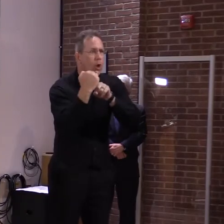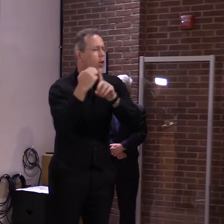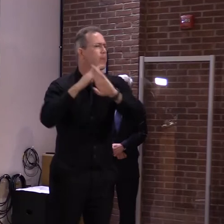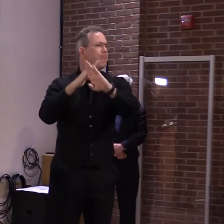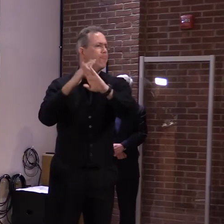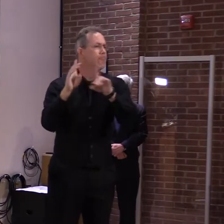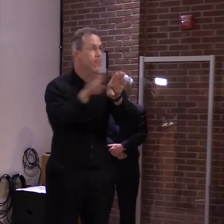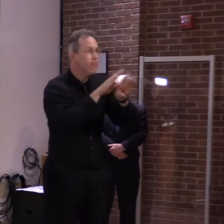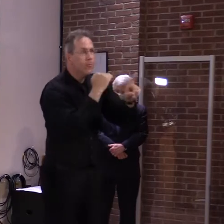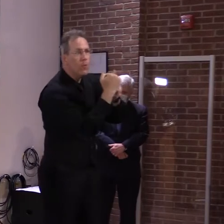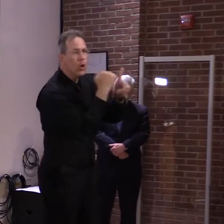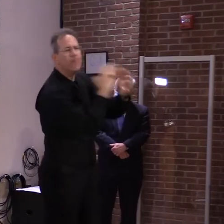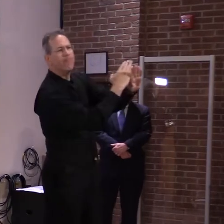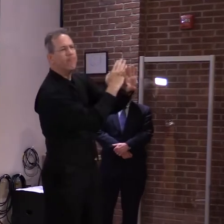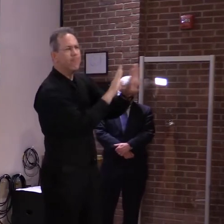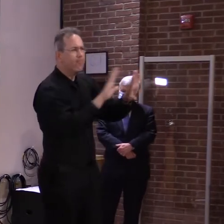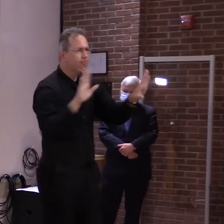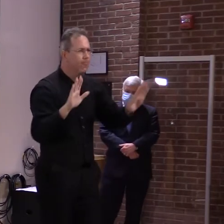down